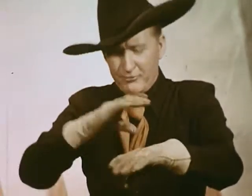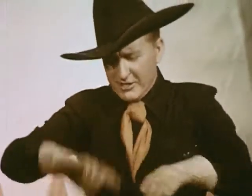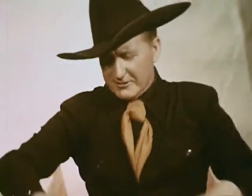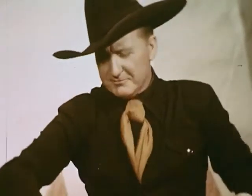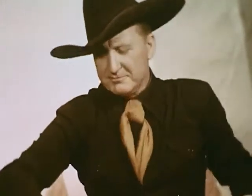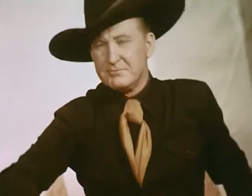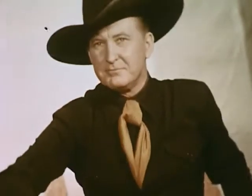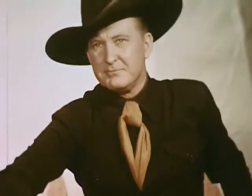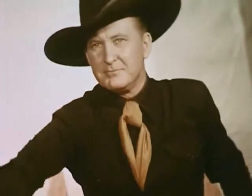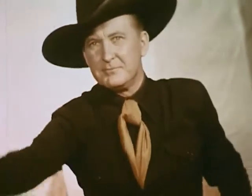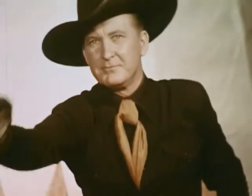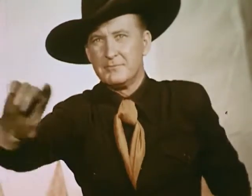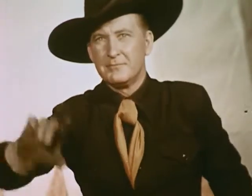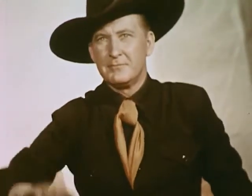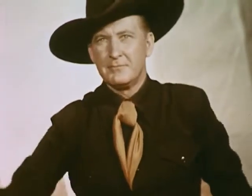Blackfeet.